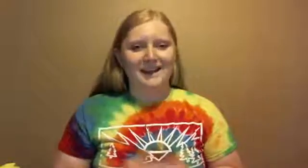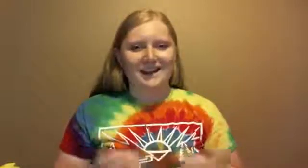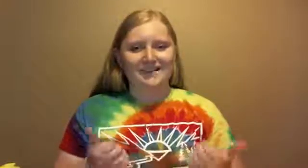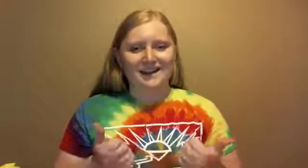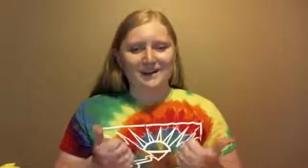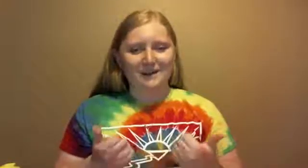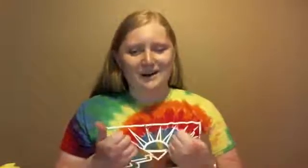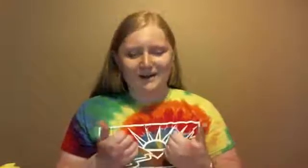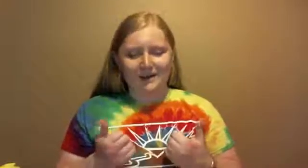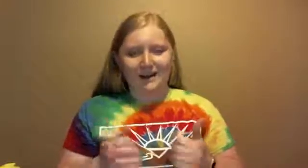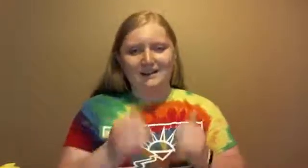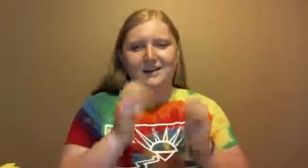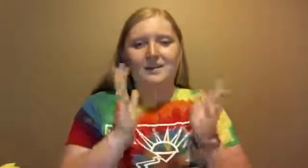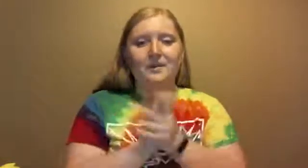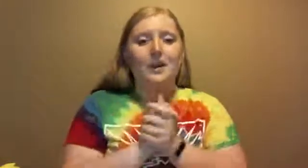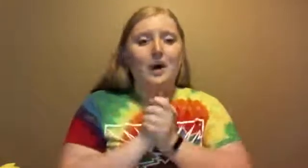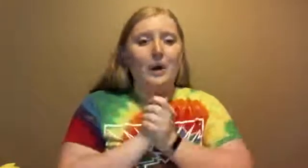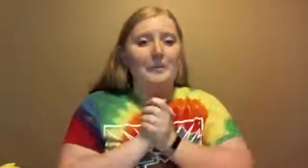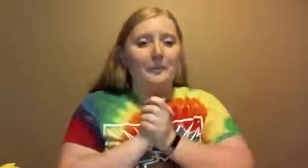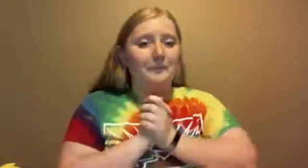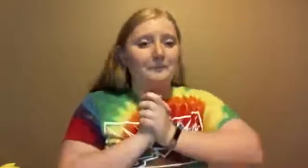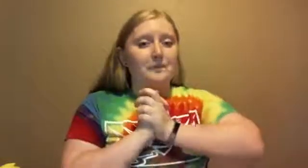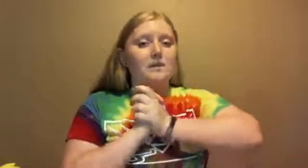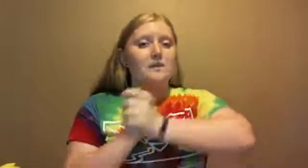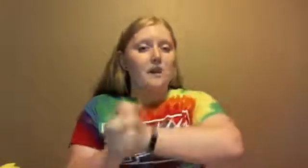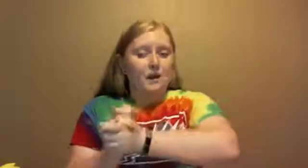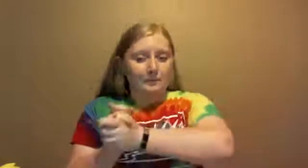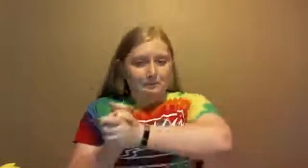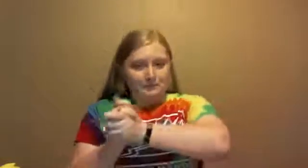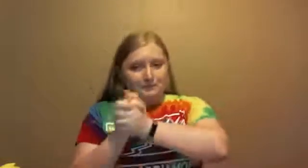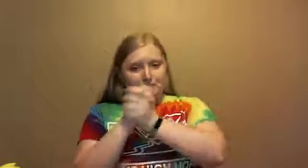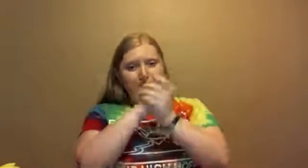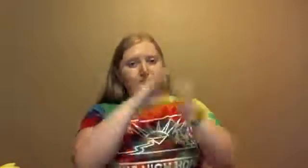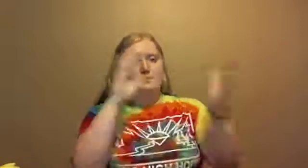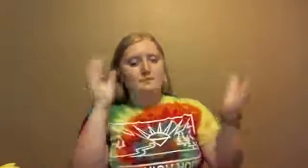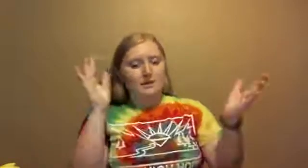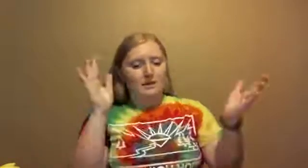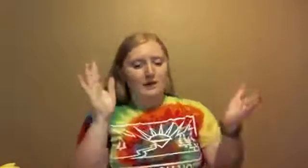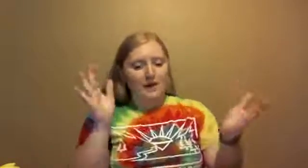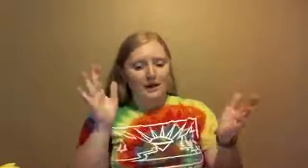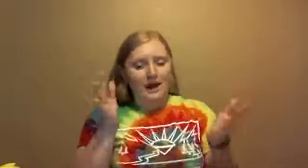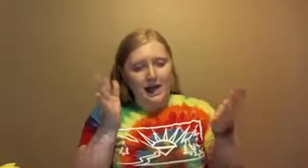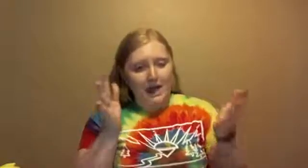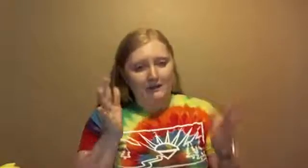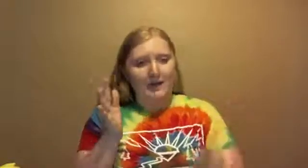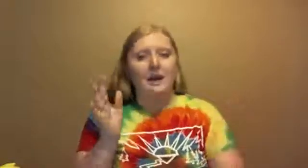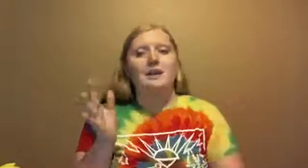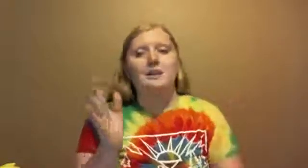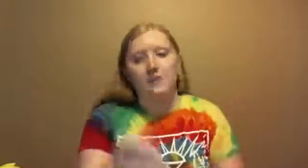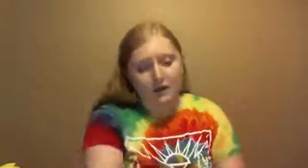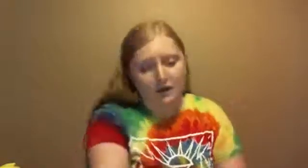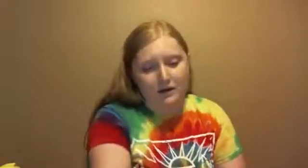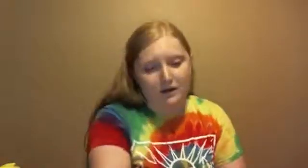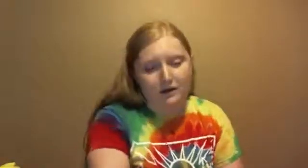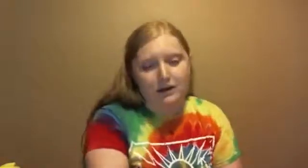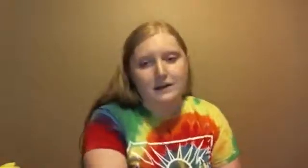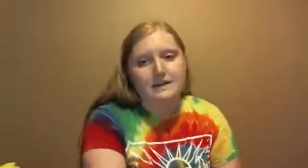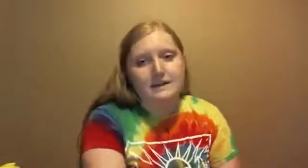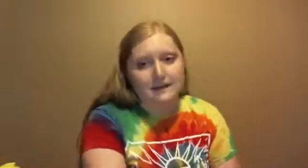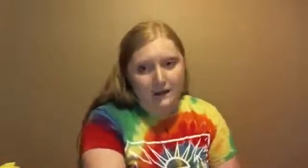There we go, perfect. Okay, so now I have a song to sing